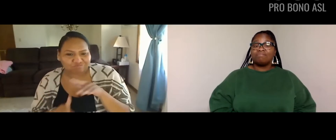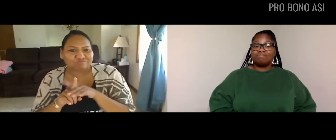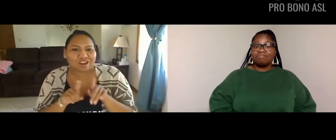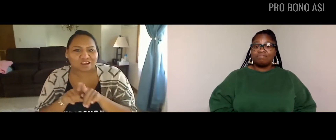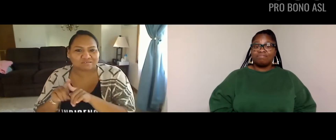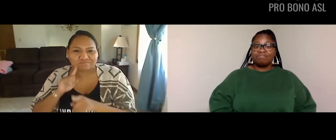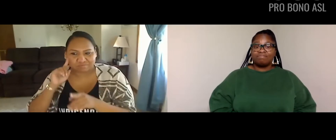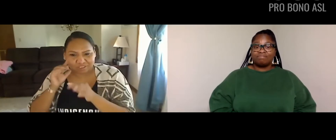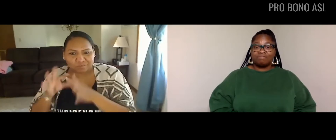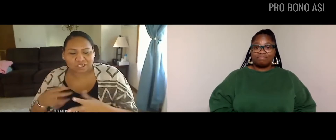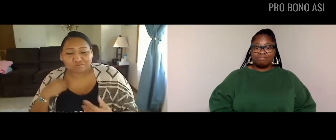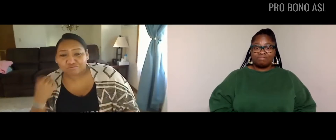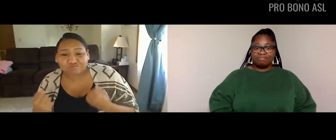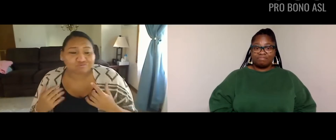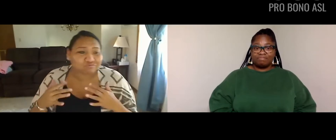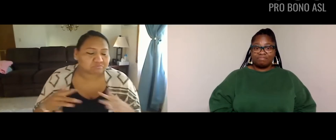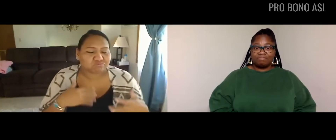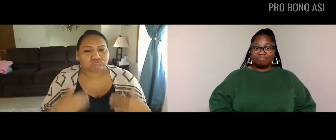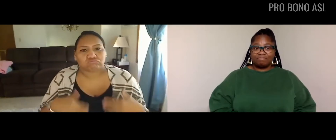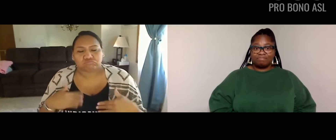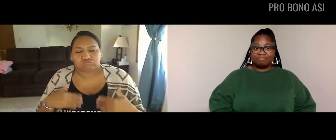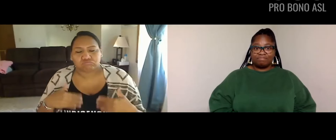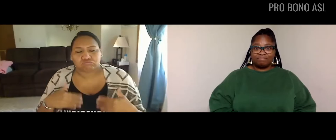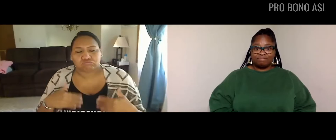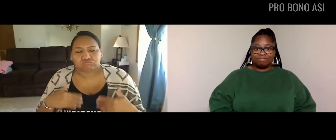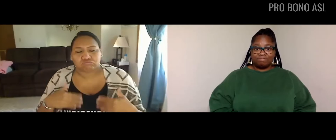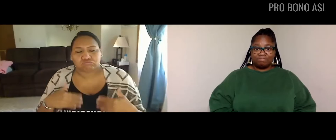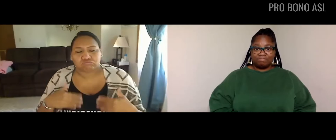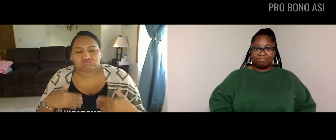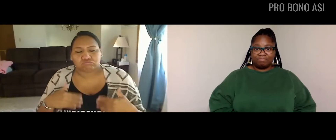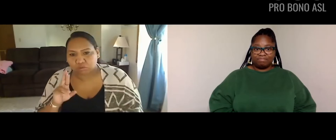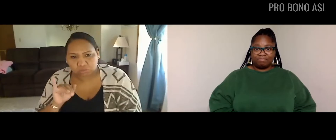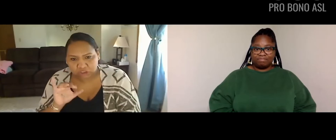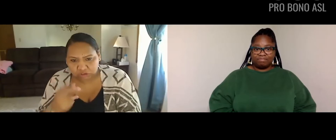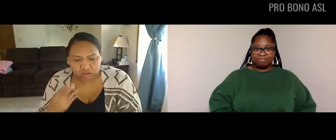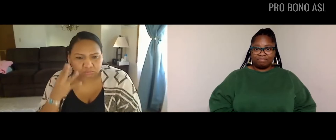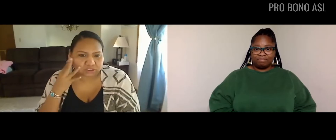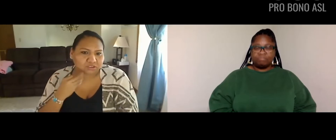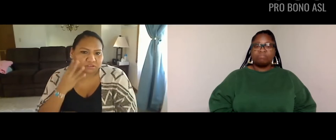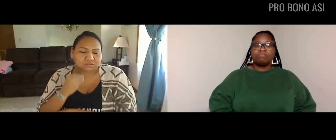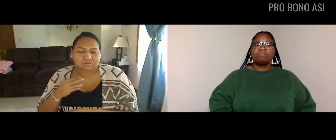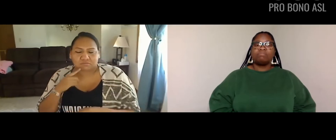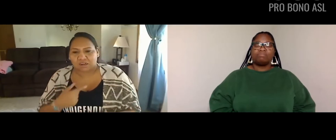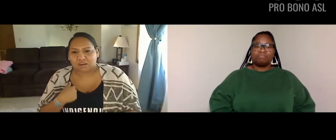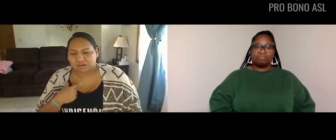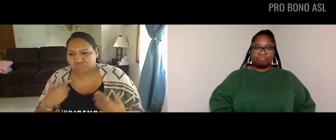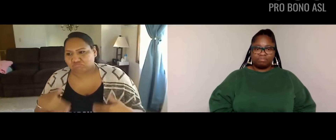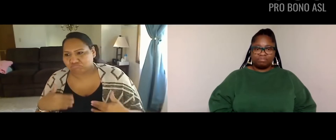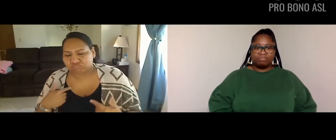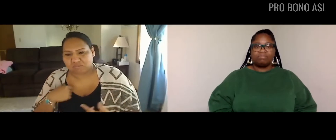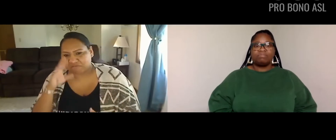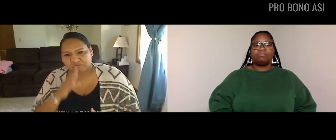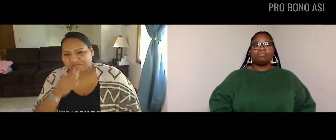That was in Des Moines. And so the first time I went, I was as a deaf interpreter, and it was a very